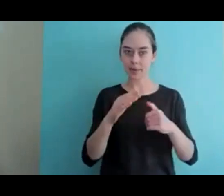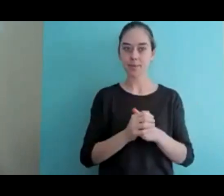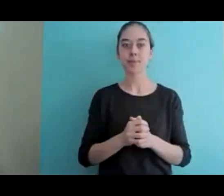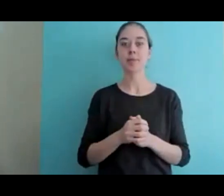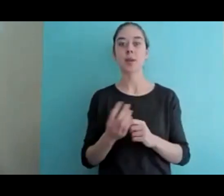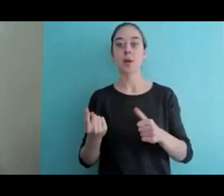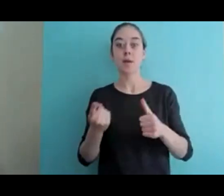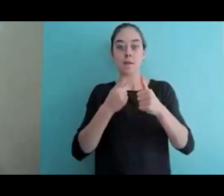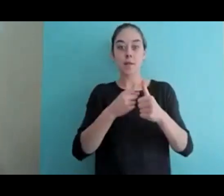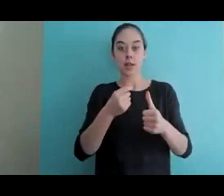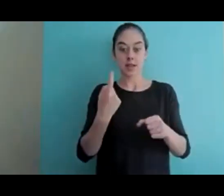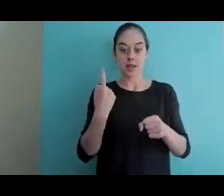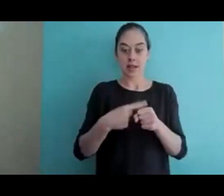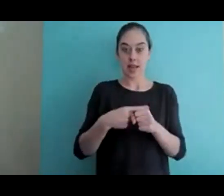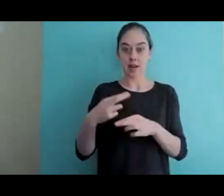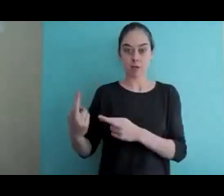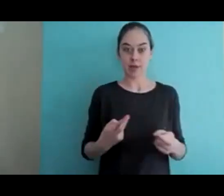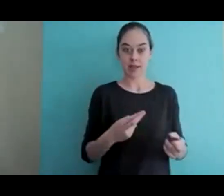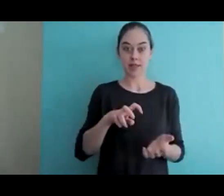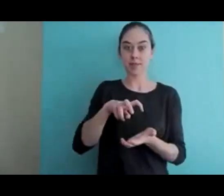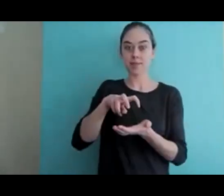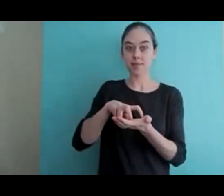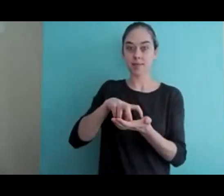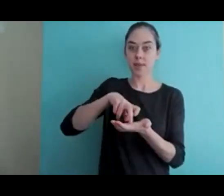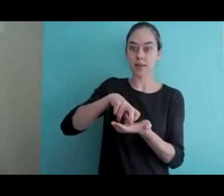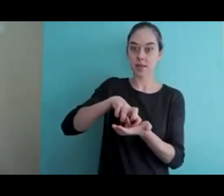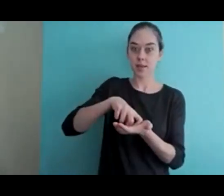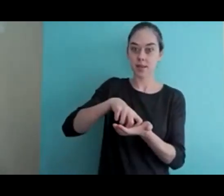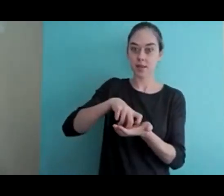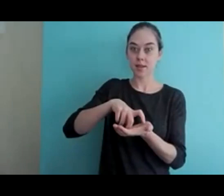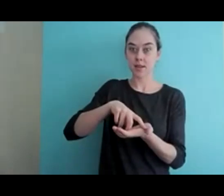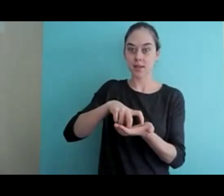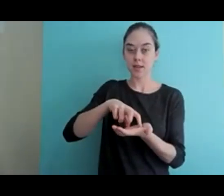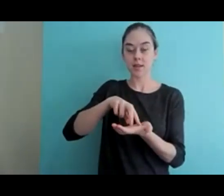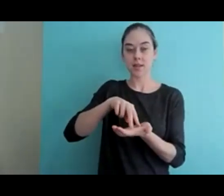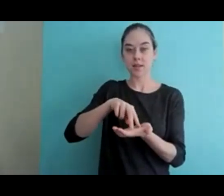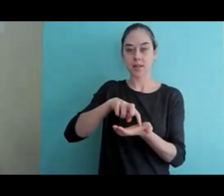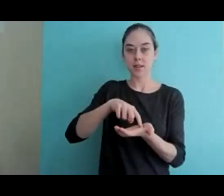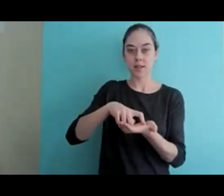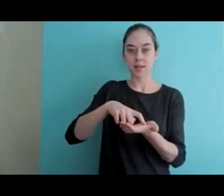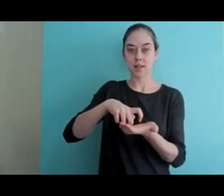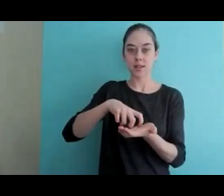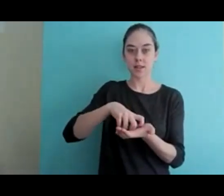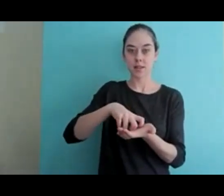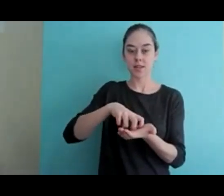off. Up. That's it. Keep changing the side you